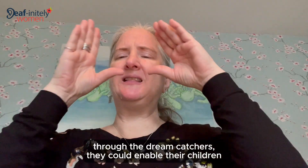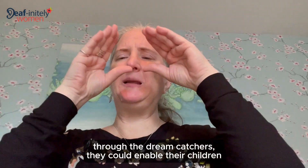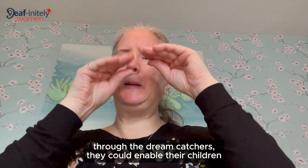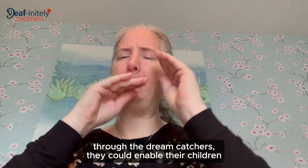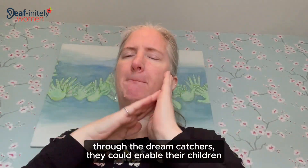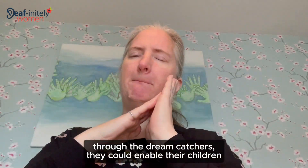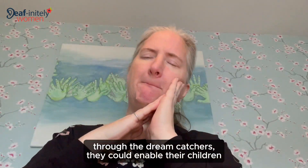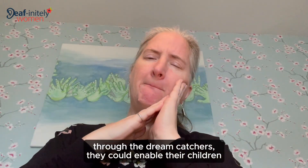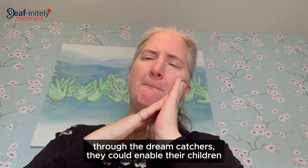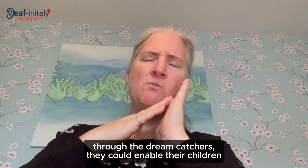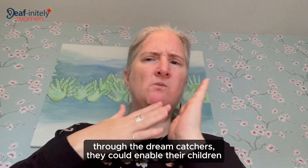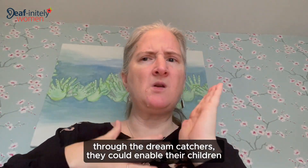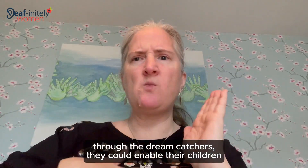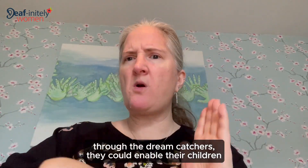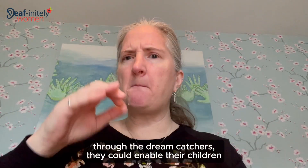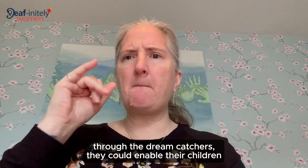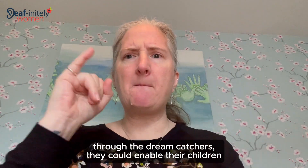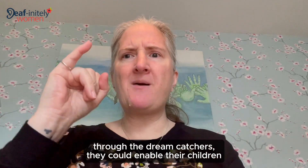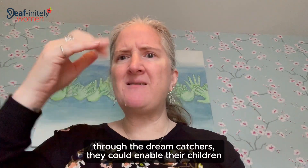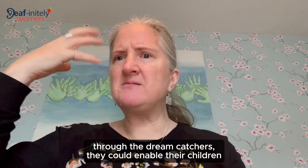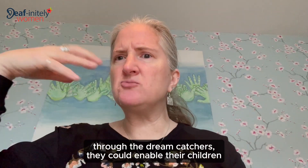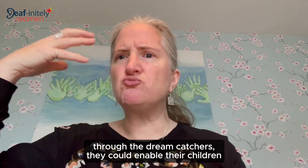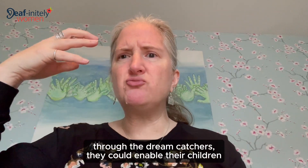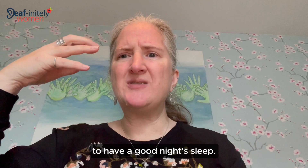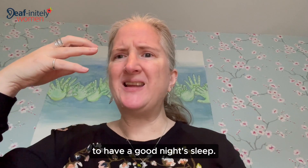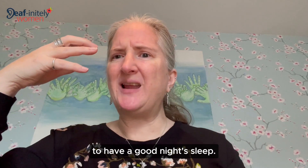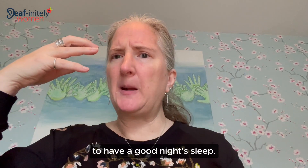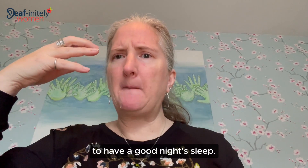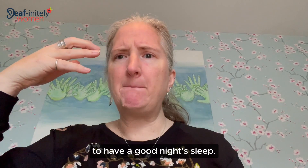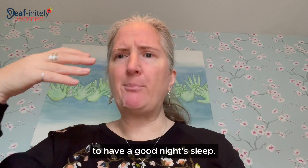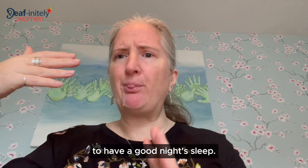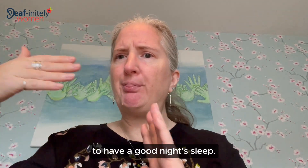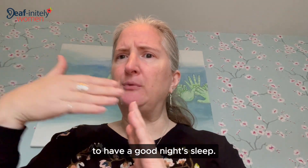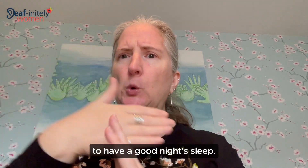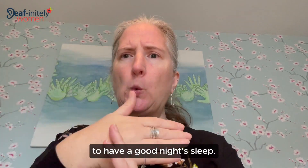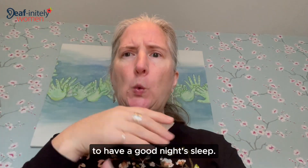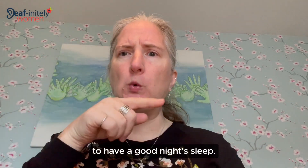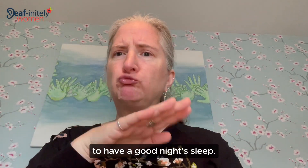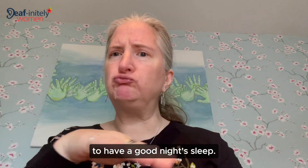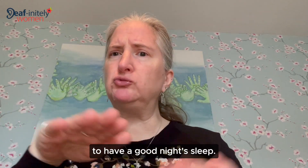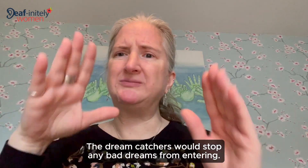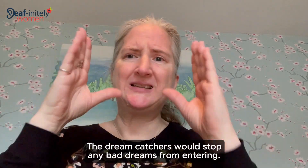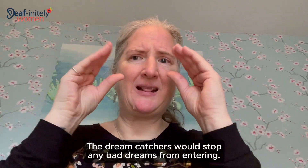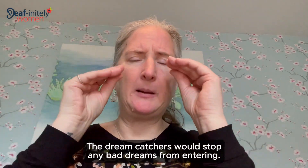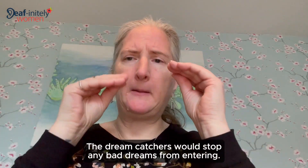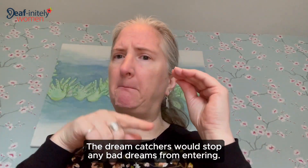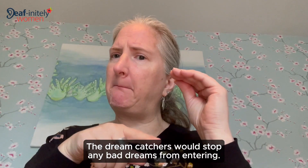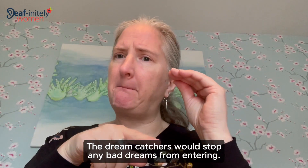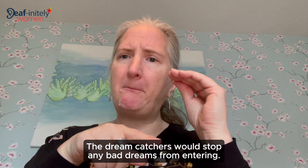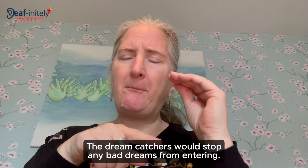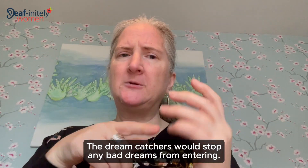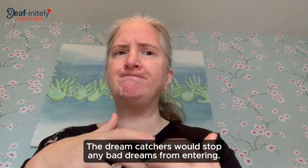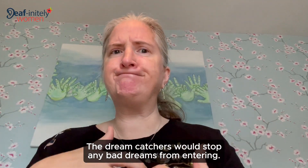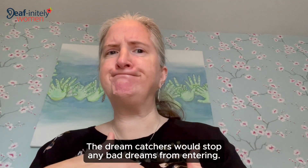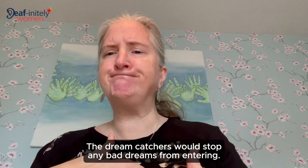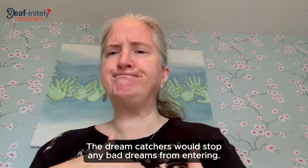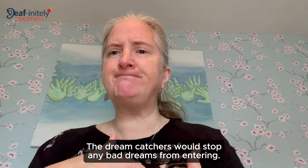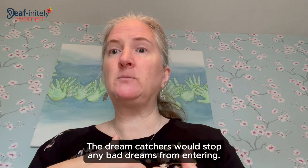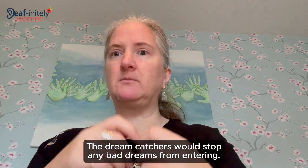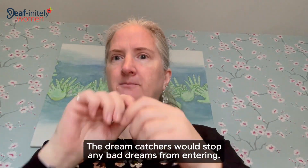dream catchers, they could enable their children to have a good night's sleep. The dream catchers would stop any bad dreams